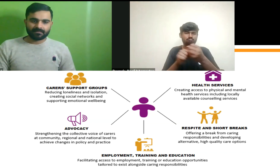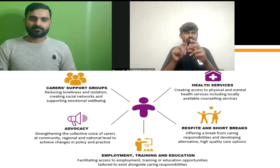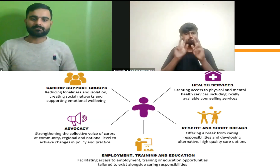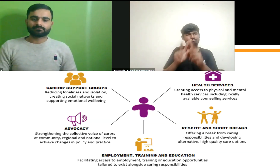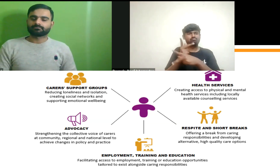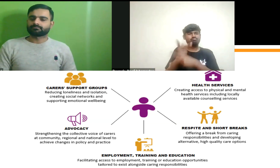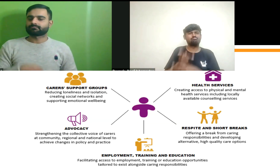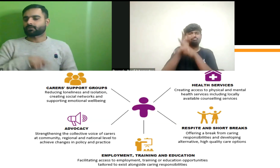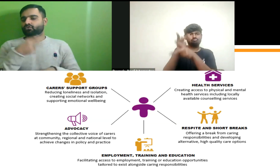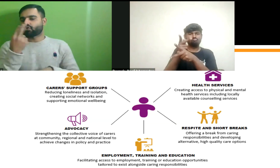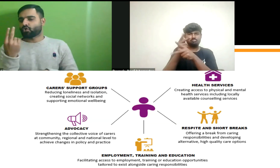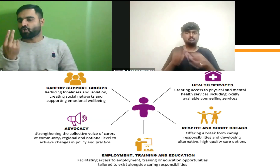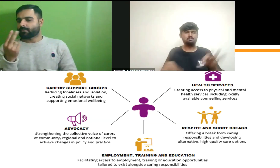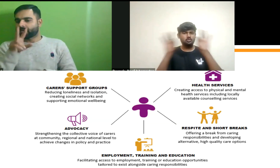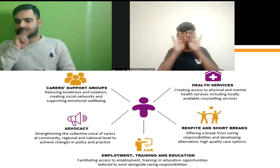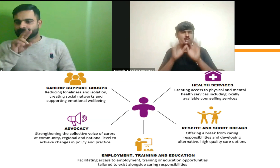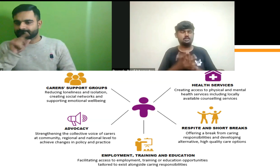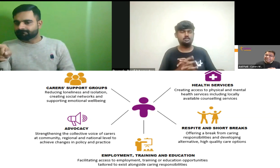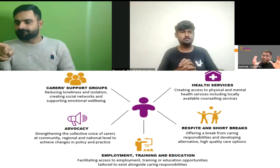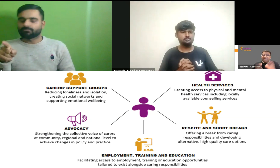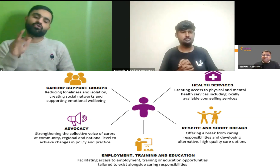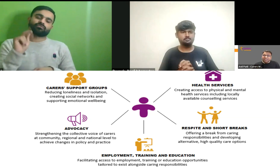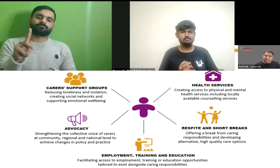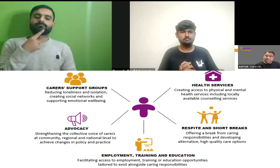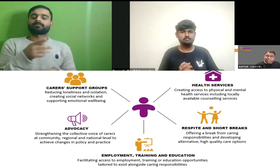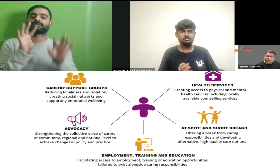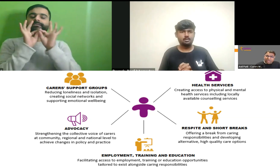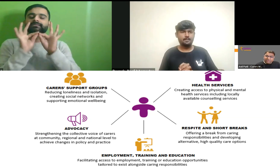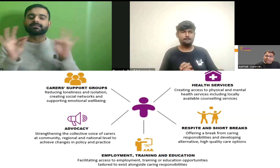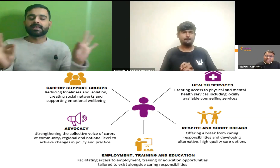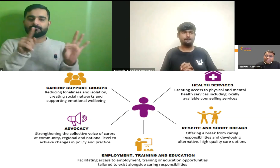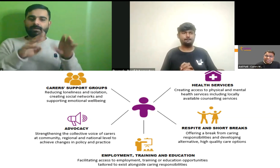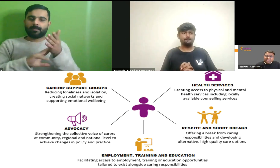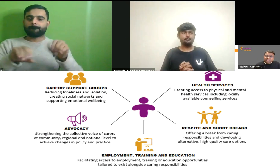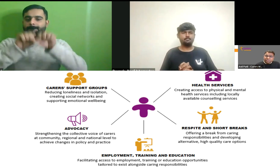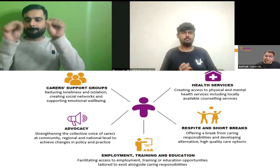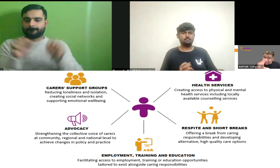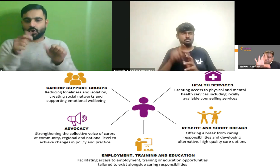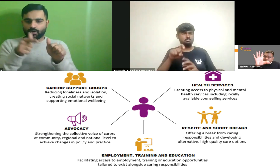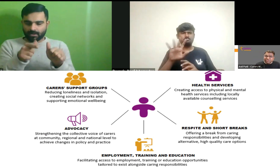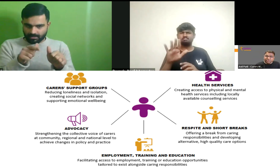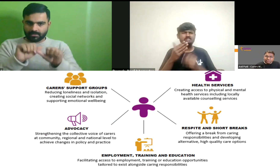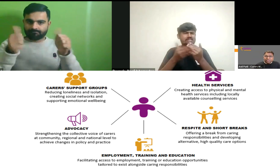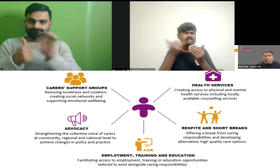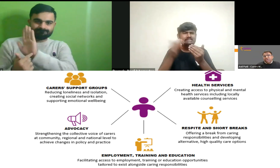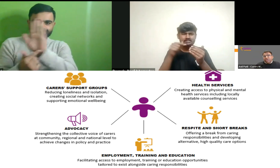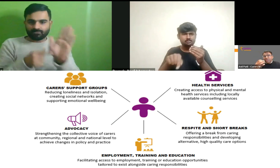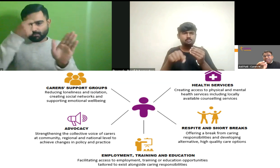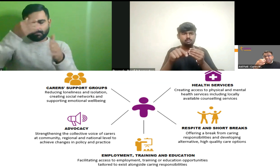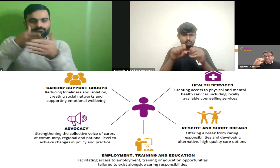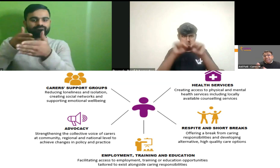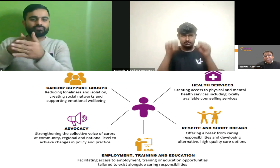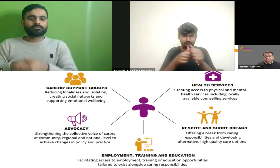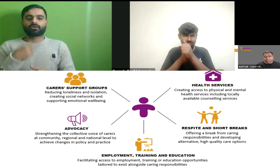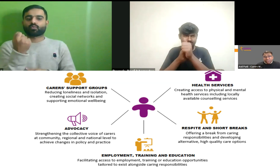You have 2 minutes. Sure. This is a simple model I have come up with to address those issues. So